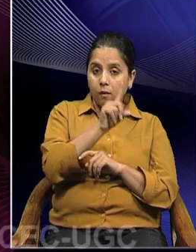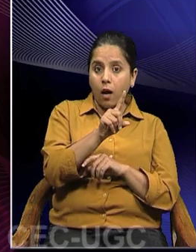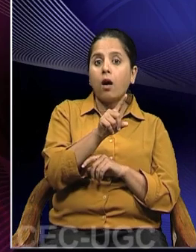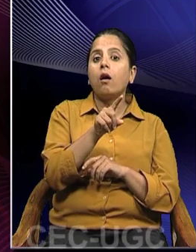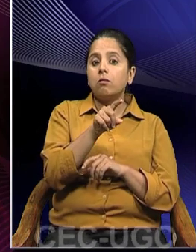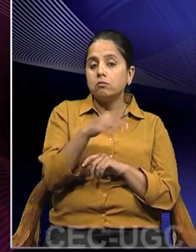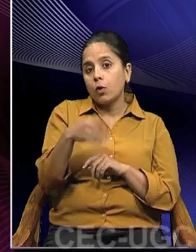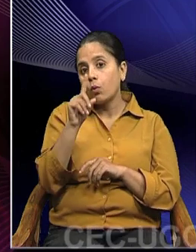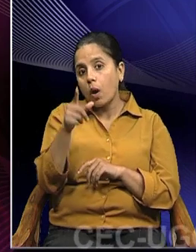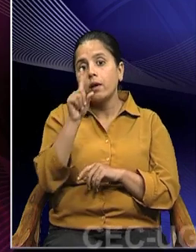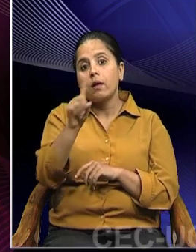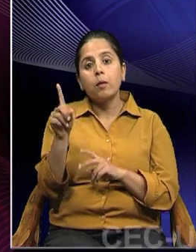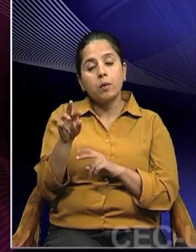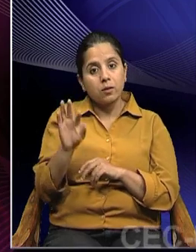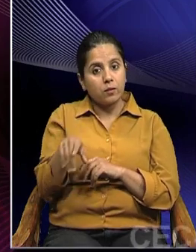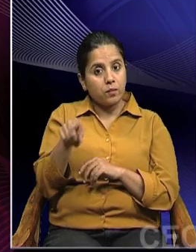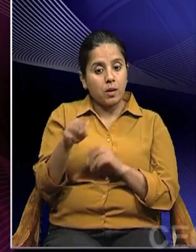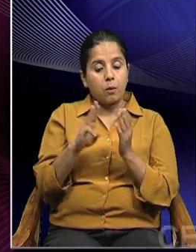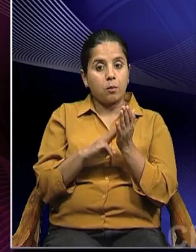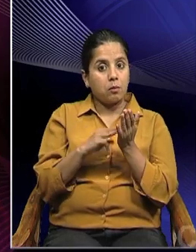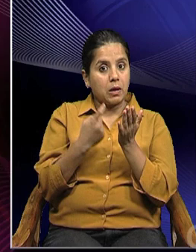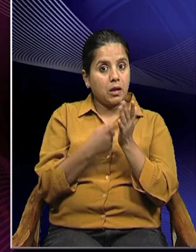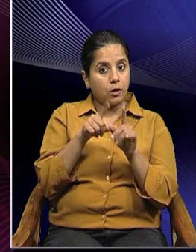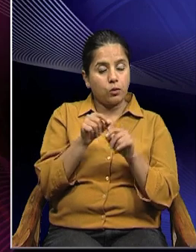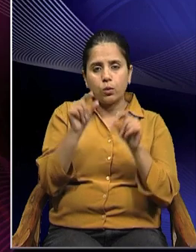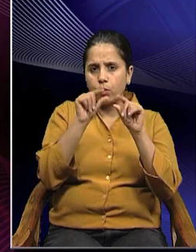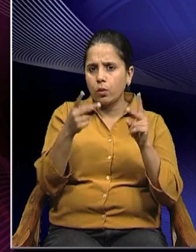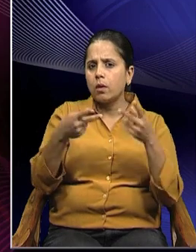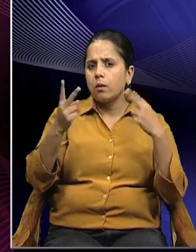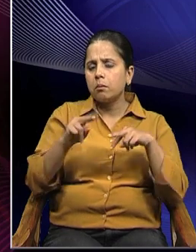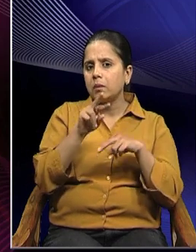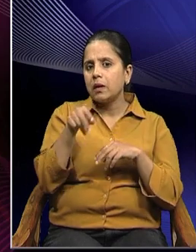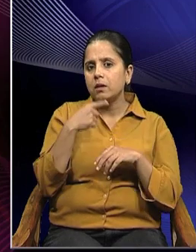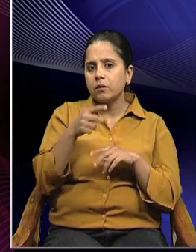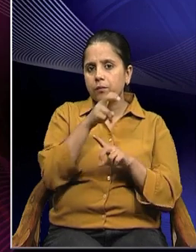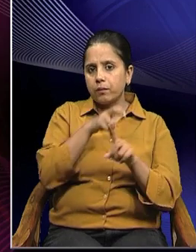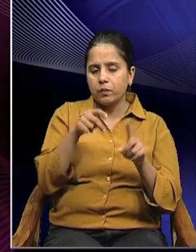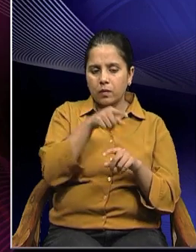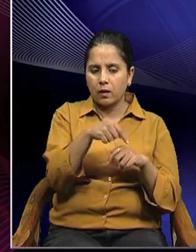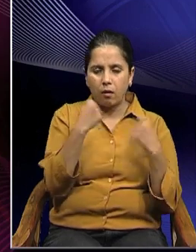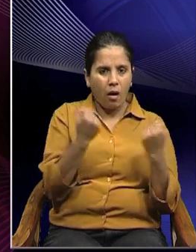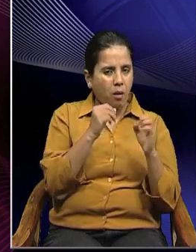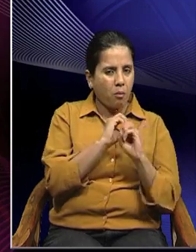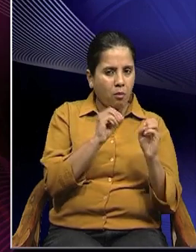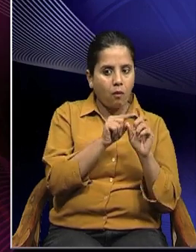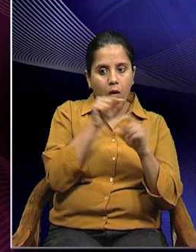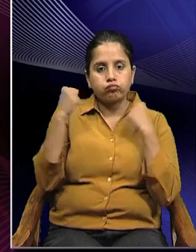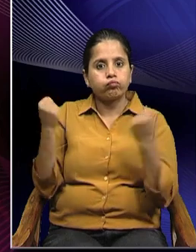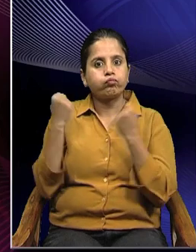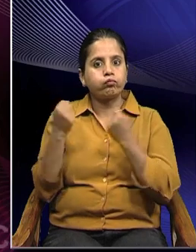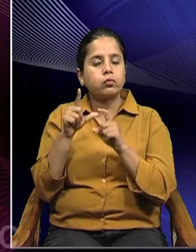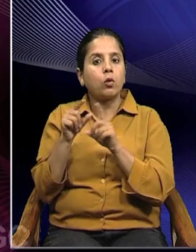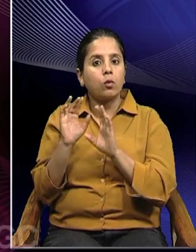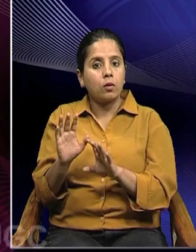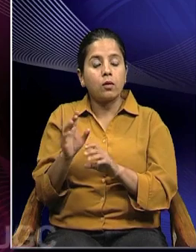I say mrityor mamritam gamya, it can be reinterpreted as a shift from inactive state to active state.